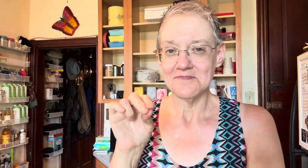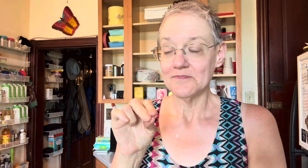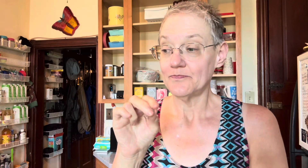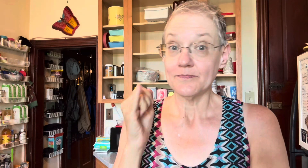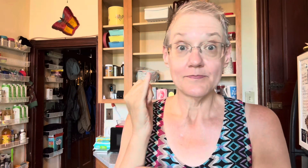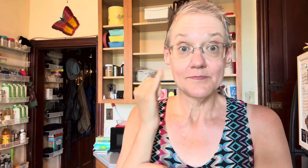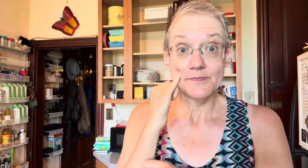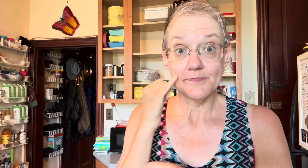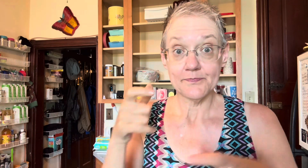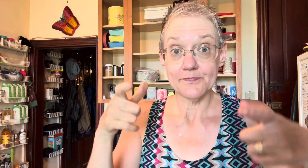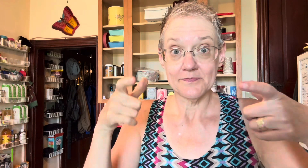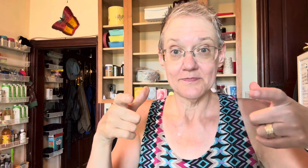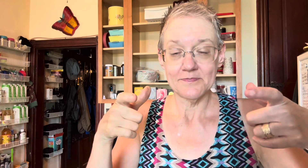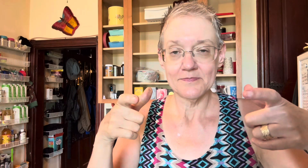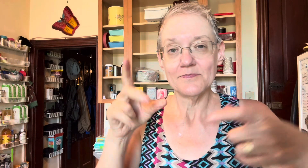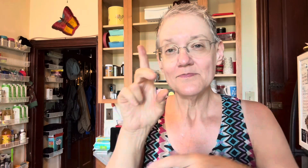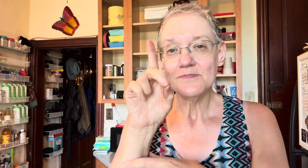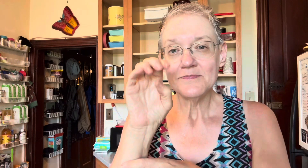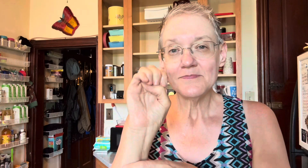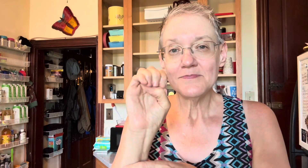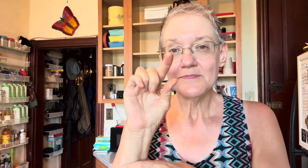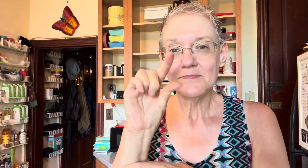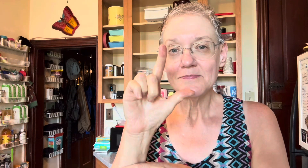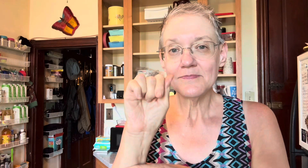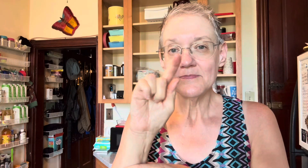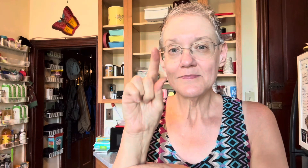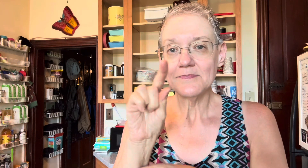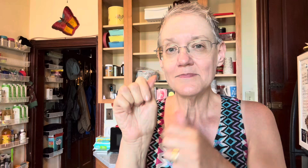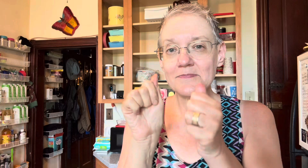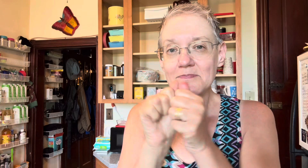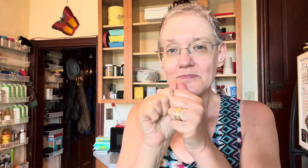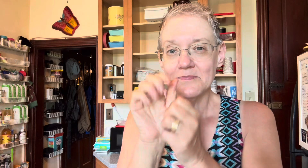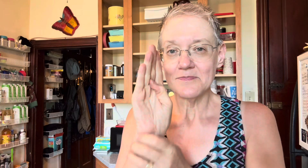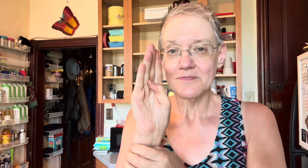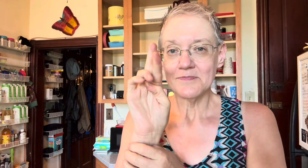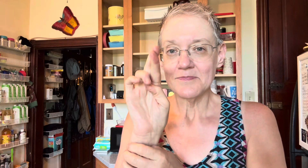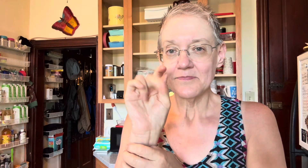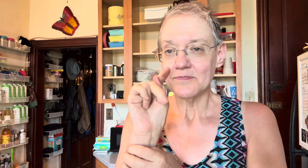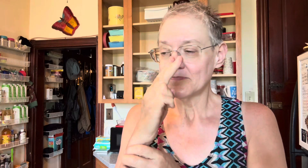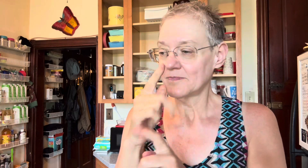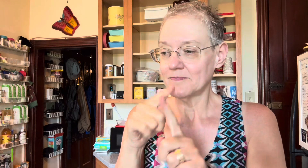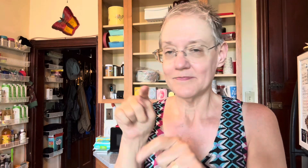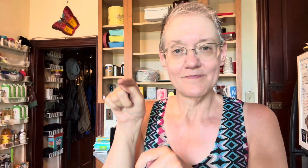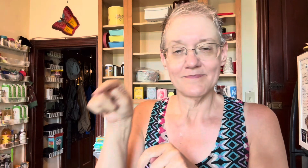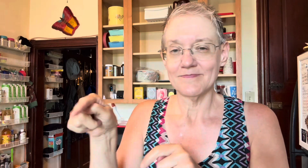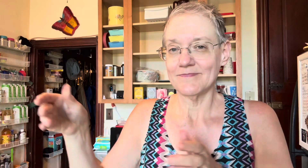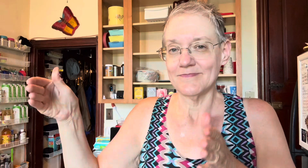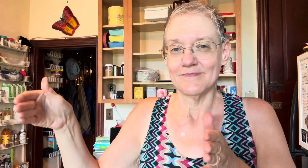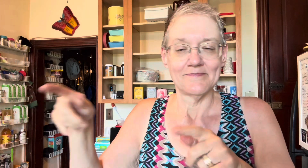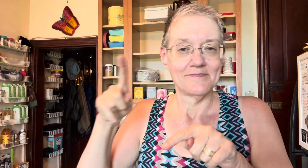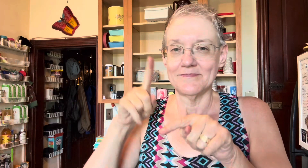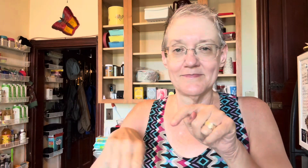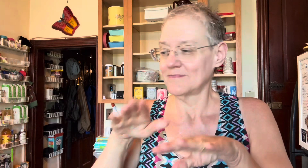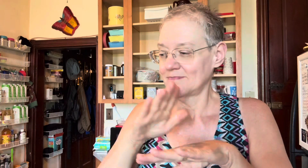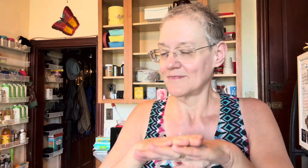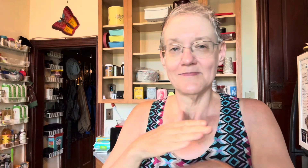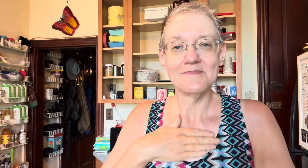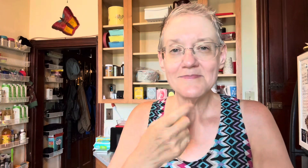small griddle, I would deglaze it with some broth, but I can't put this long, a flat griddle on my